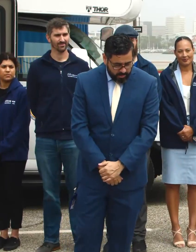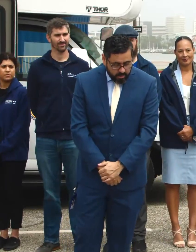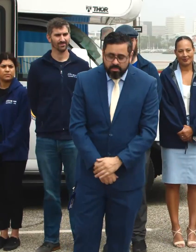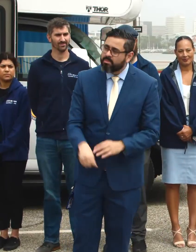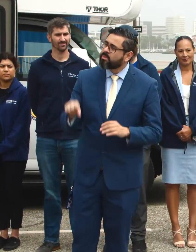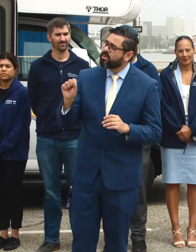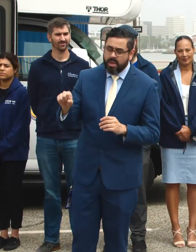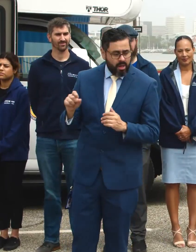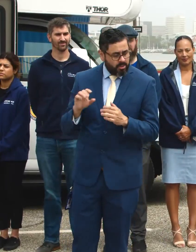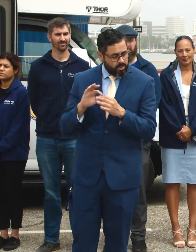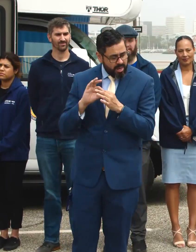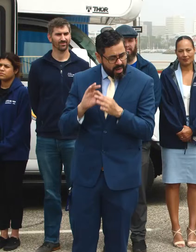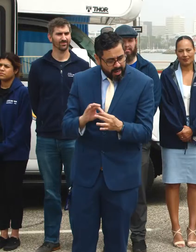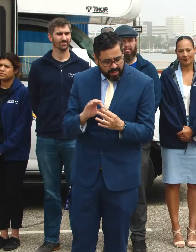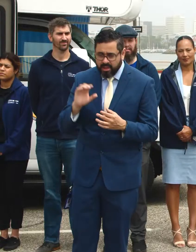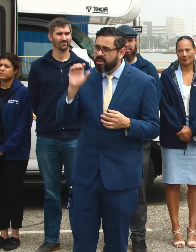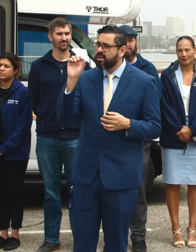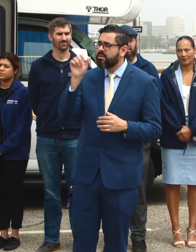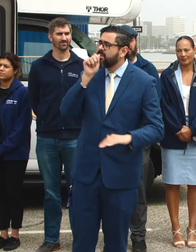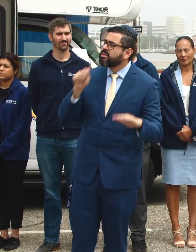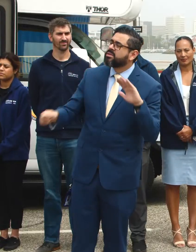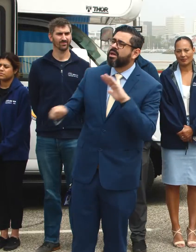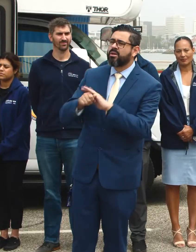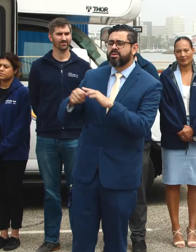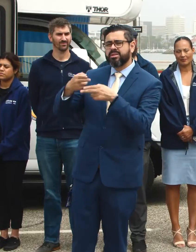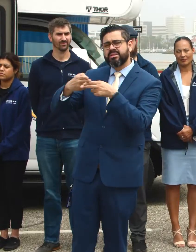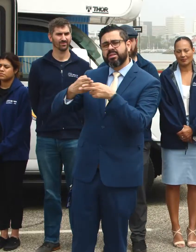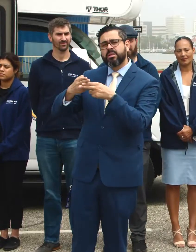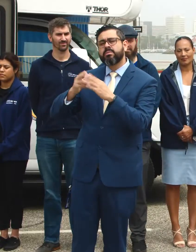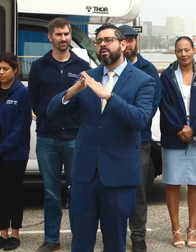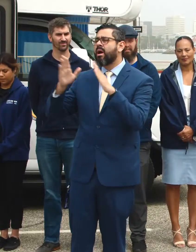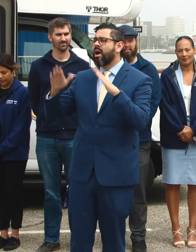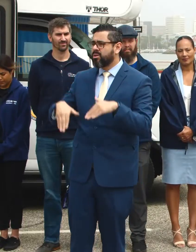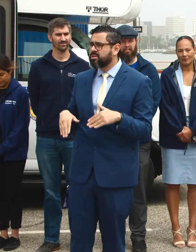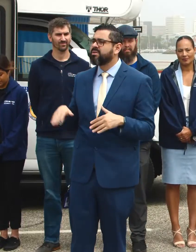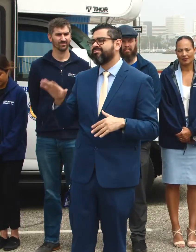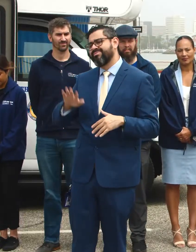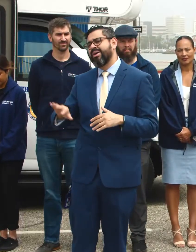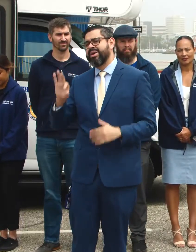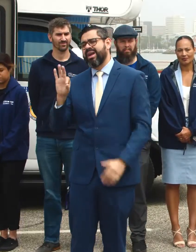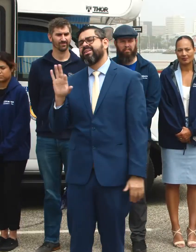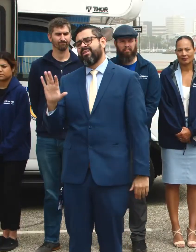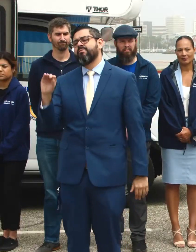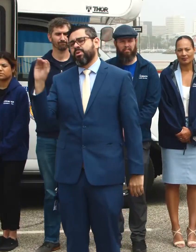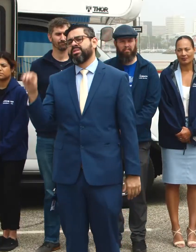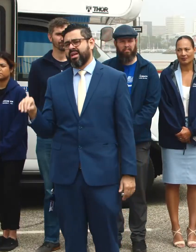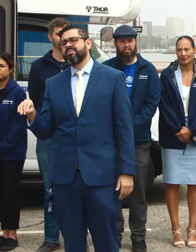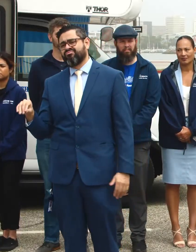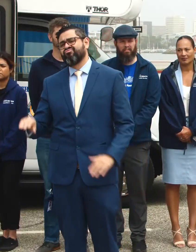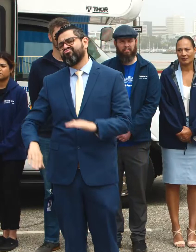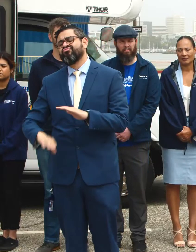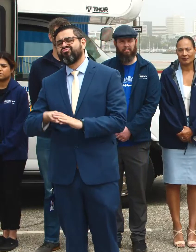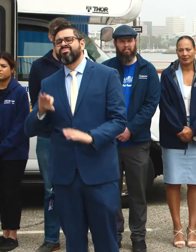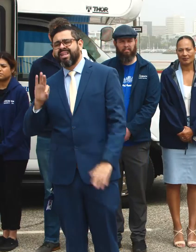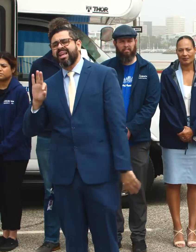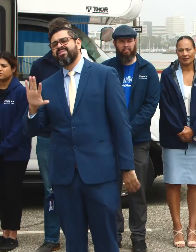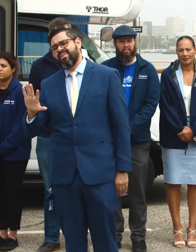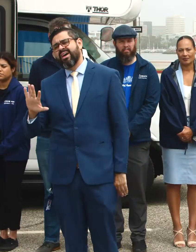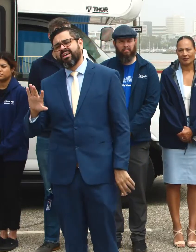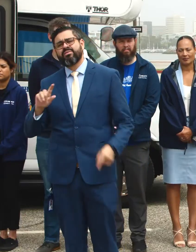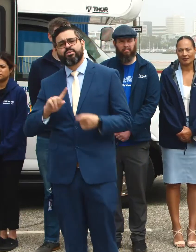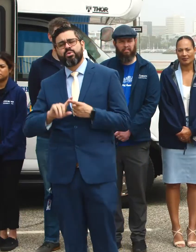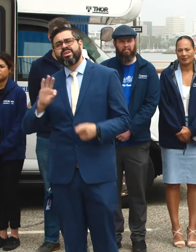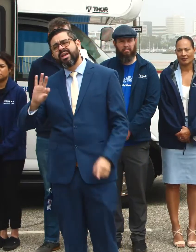Yeah, so in terms of the shelters themselves, all of the interim housing that we brought online has been somewhere around 95% filled to occupancy, between 95 and